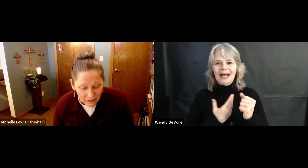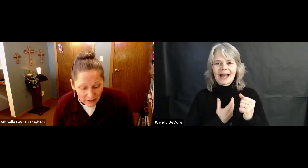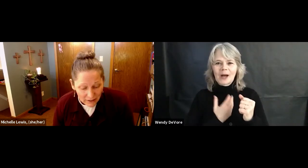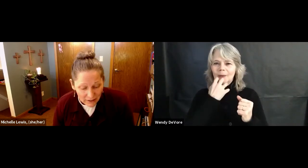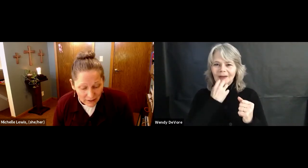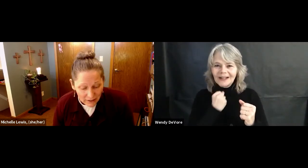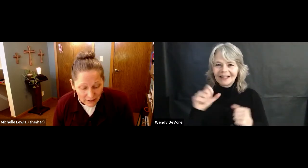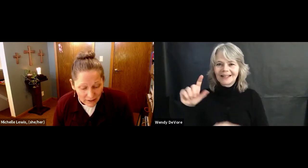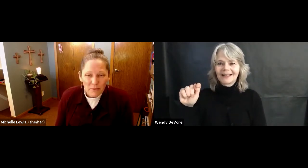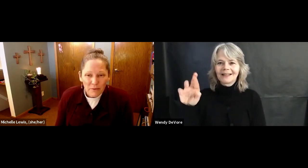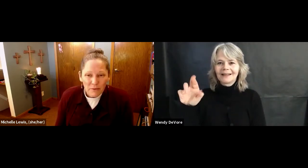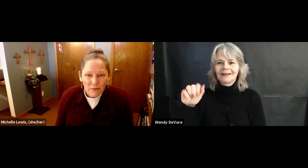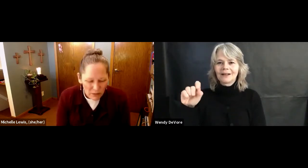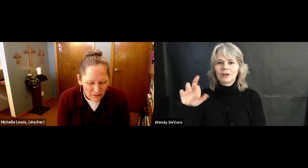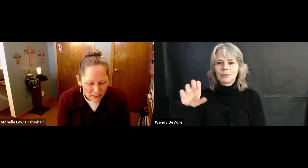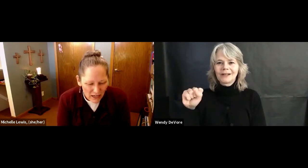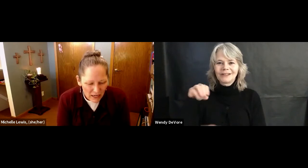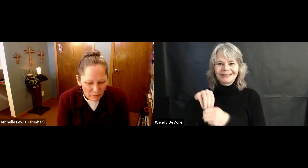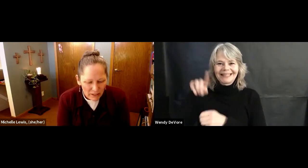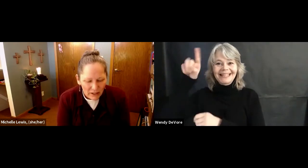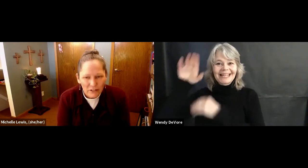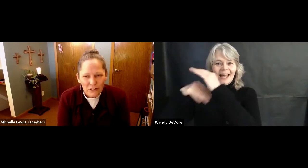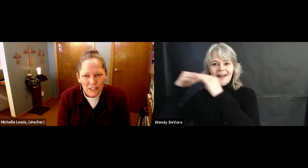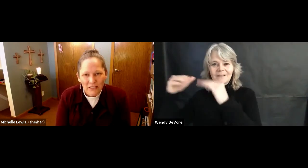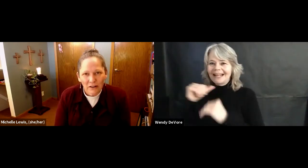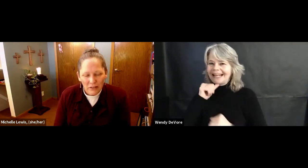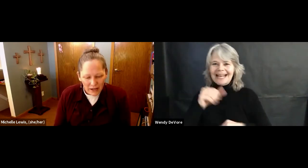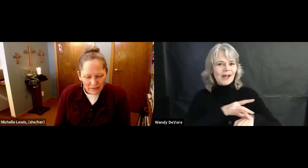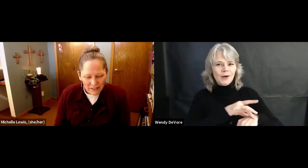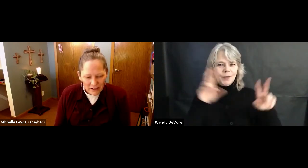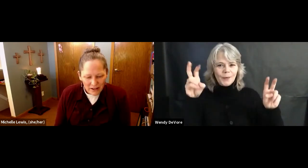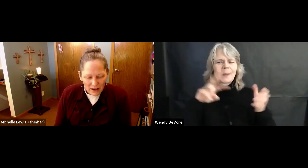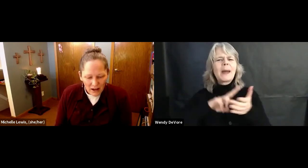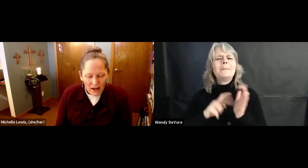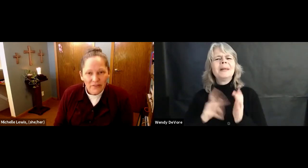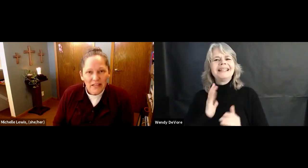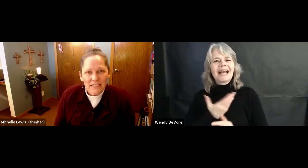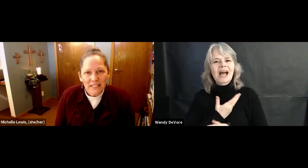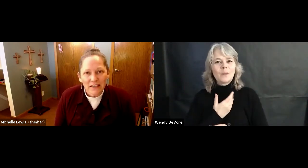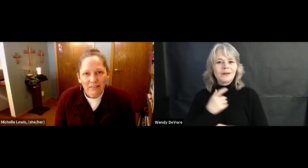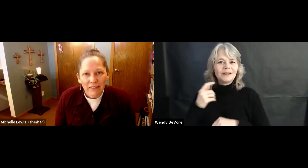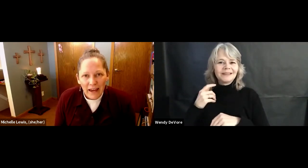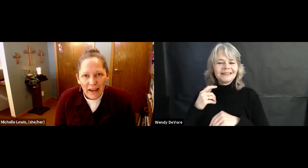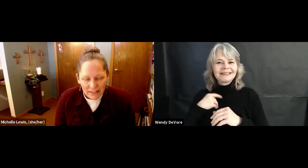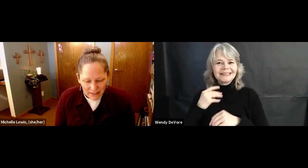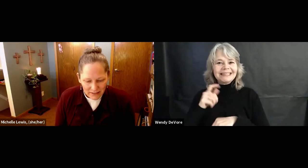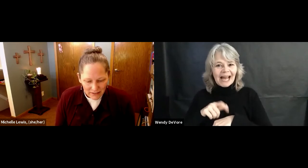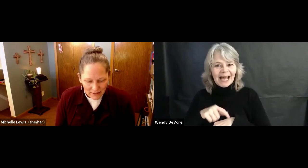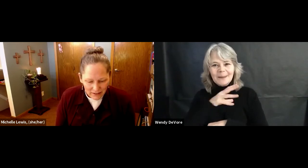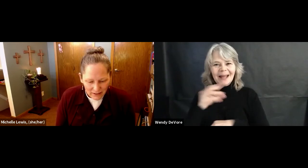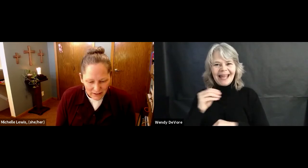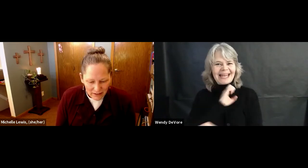not on earth. That means that we spend our time and our energy in our lives on things that